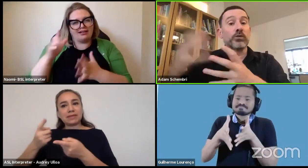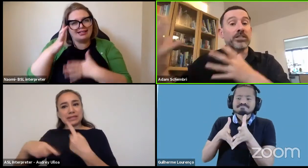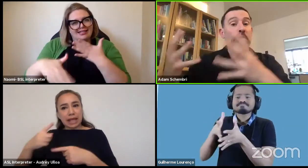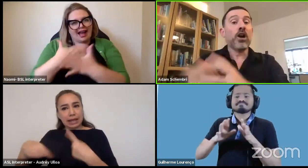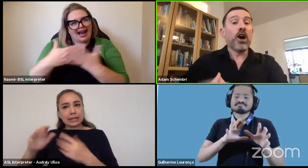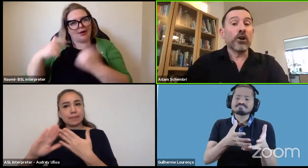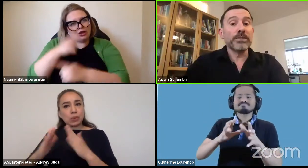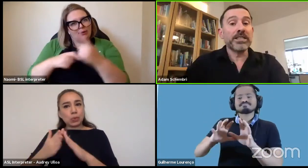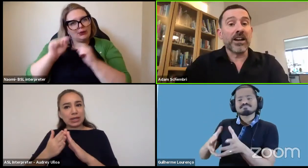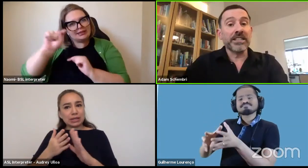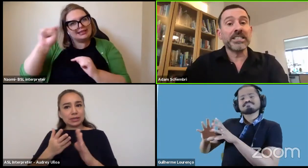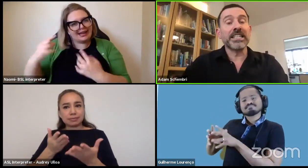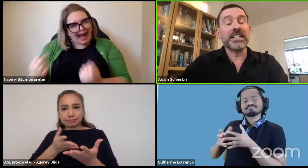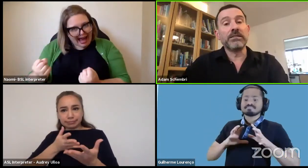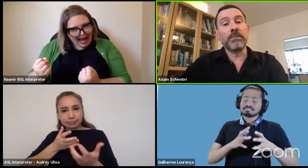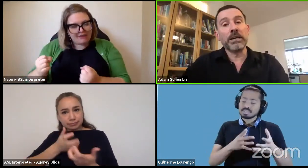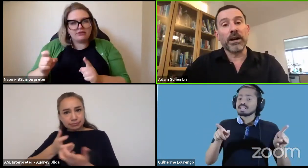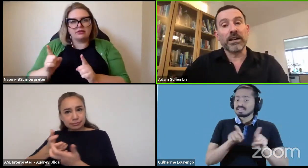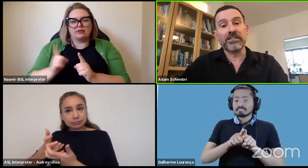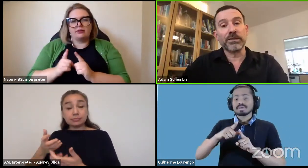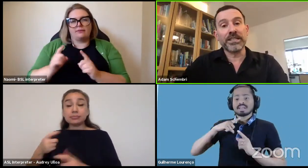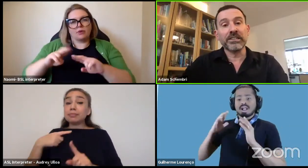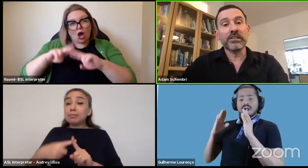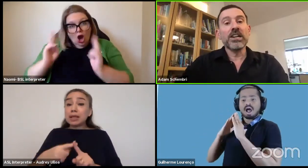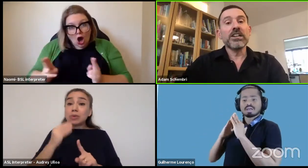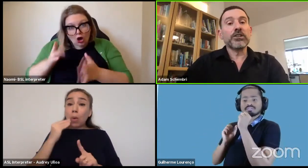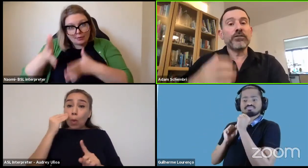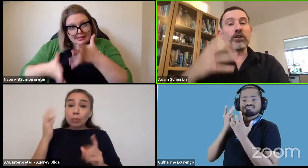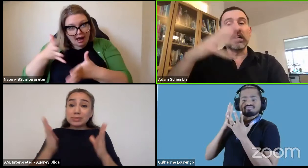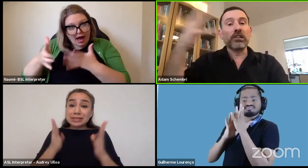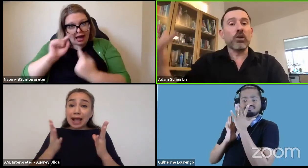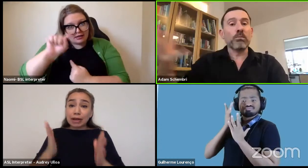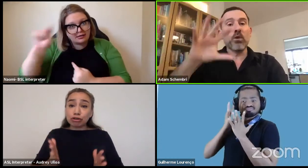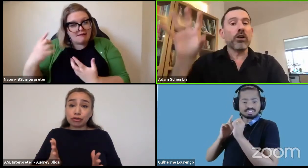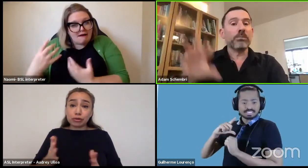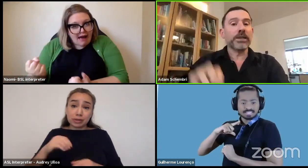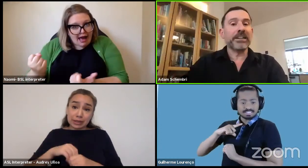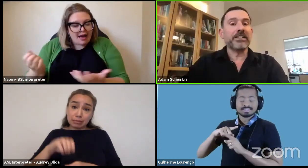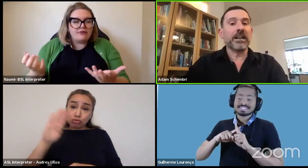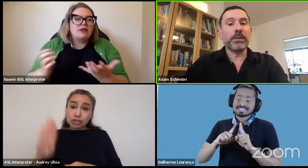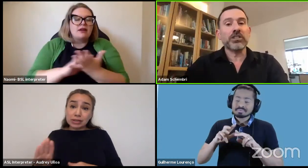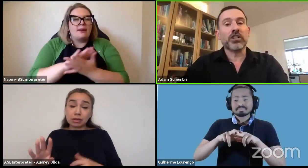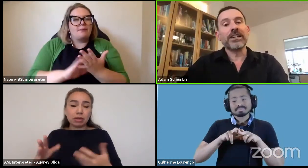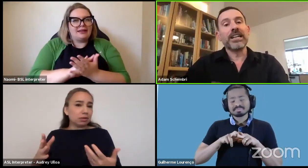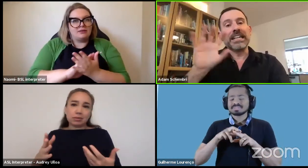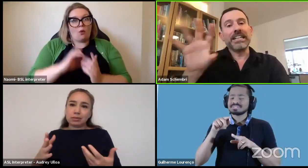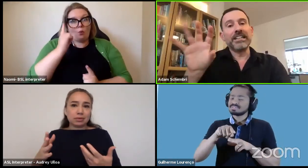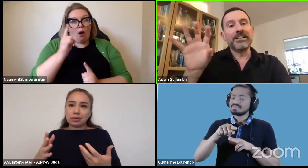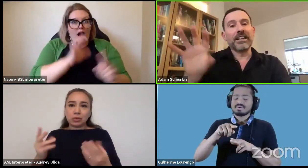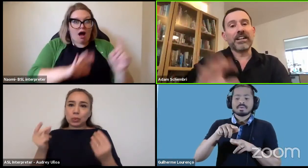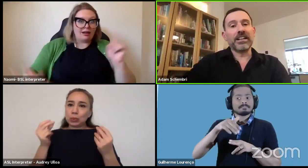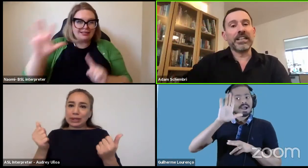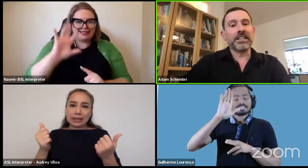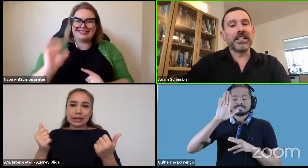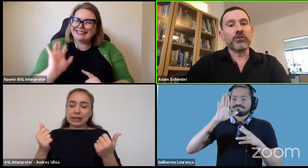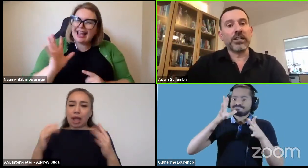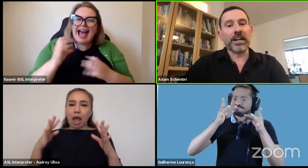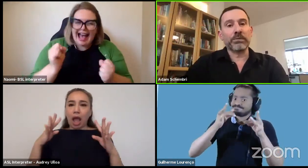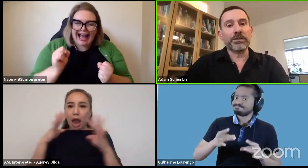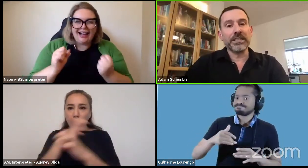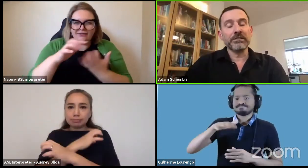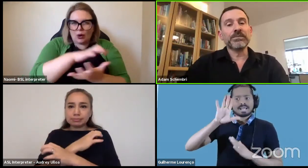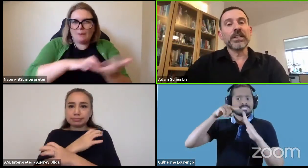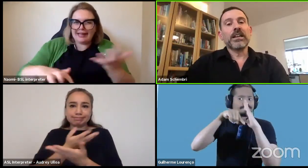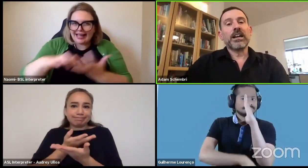and also home signers in many parts of Brazil. So you've got a lot more complicated a picture in a country